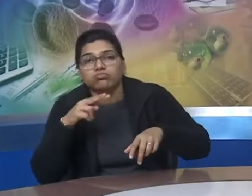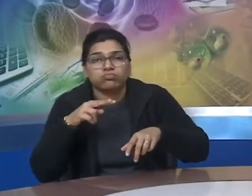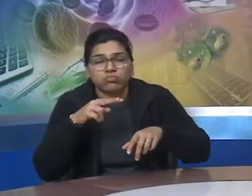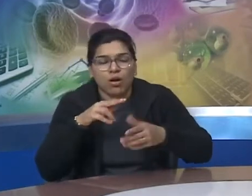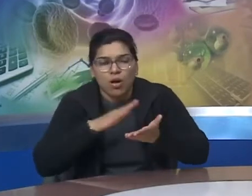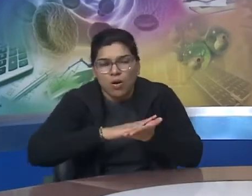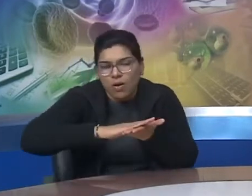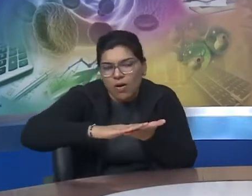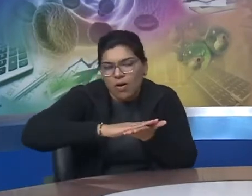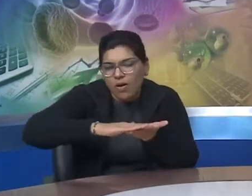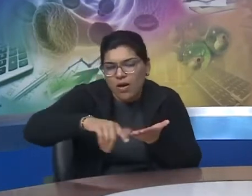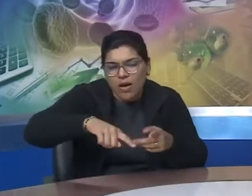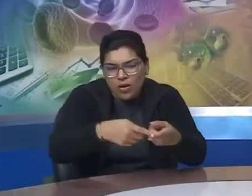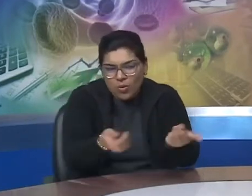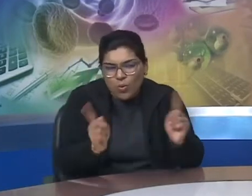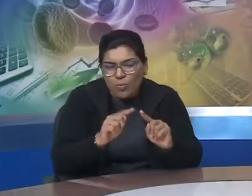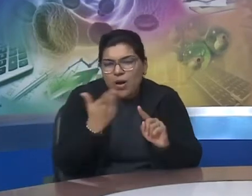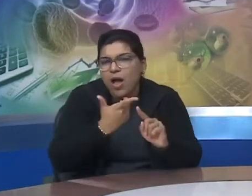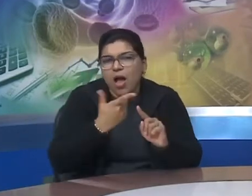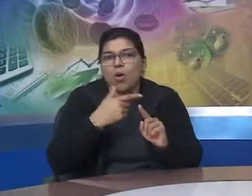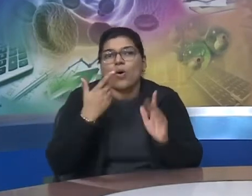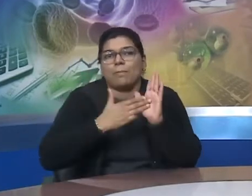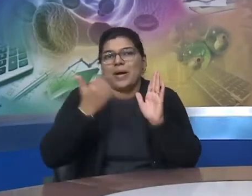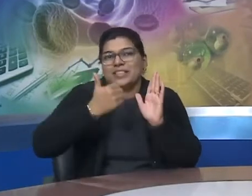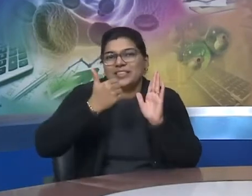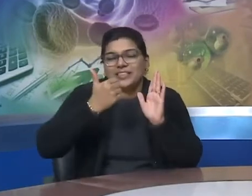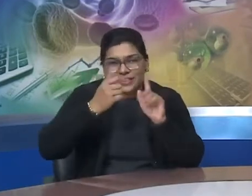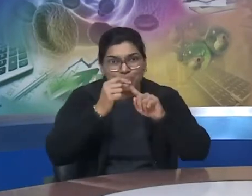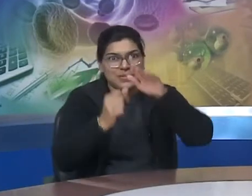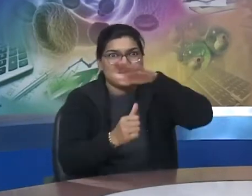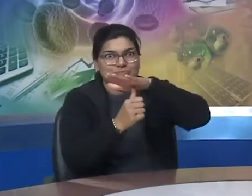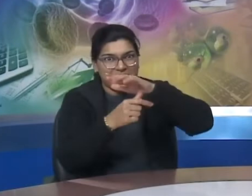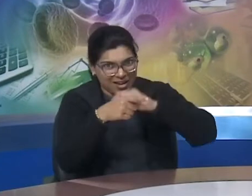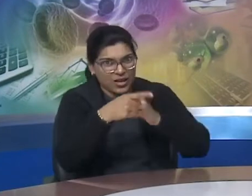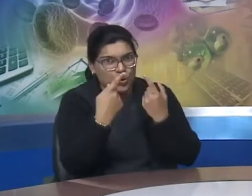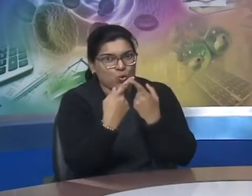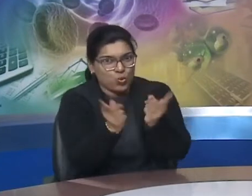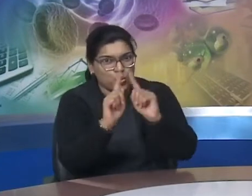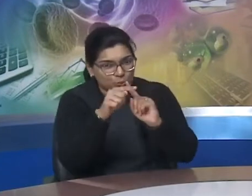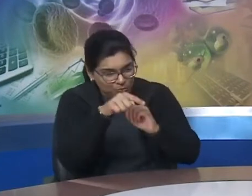town. The tiger reached a school